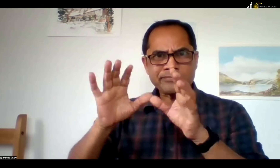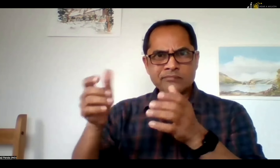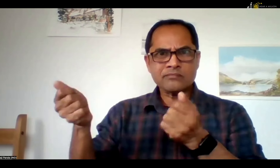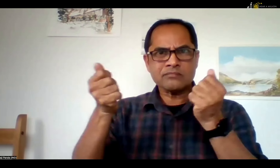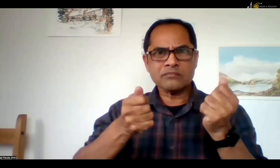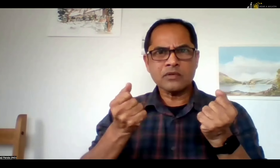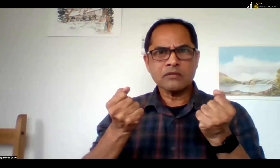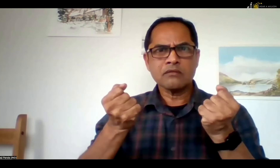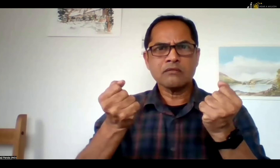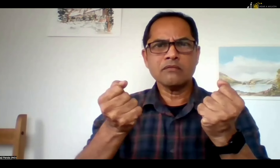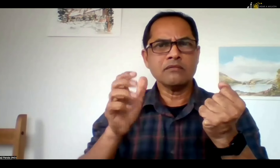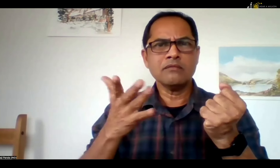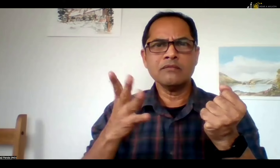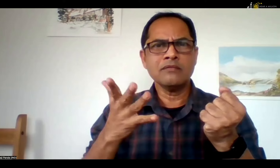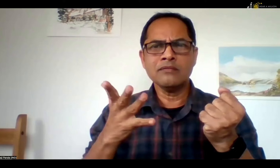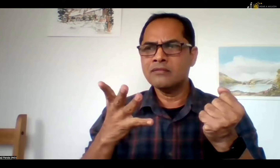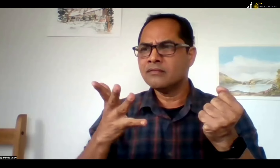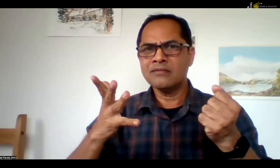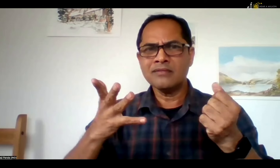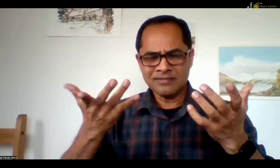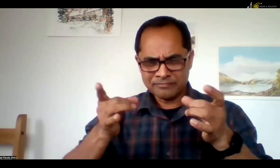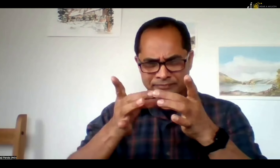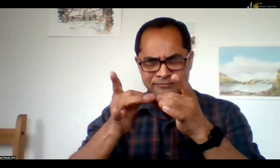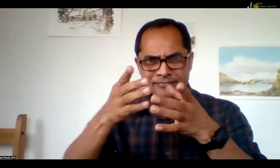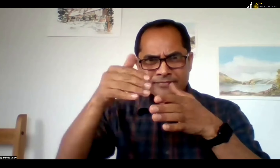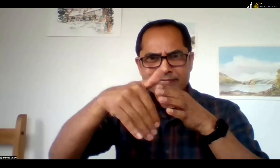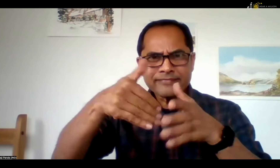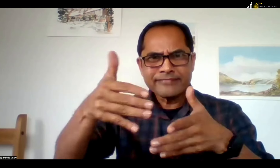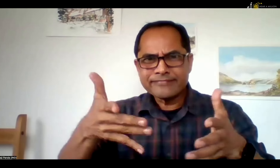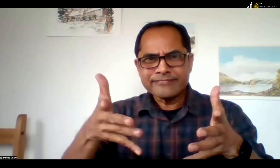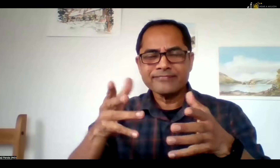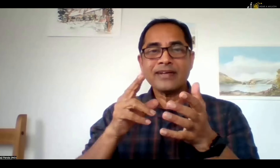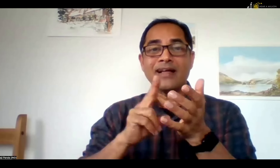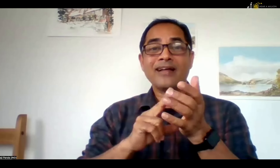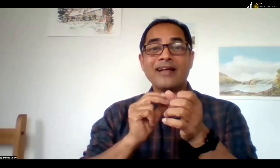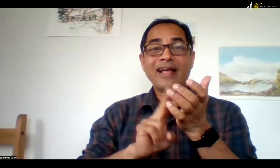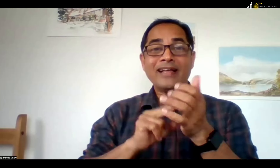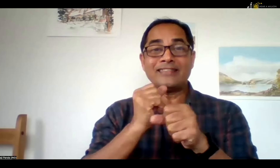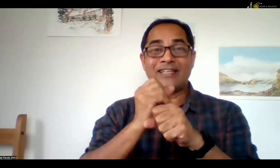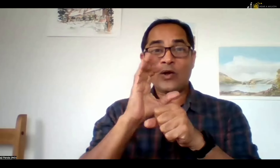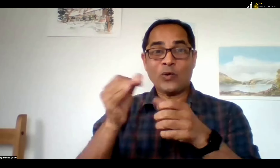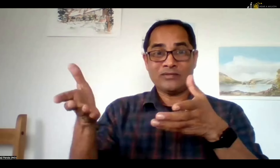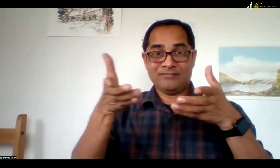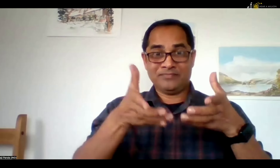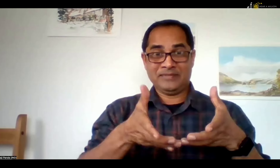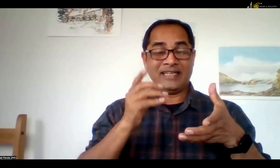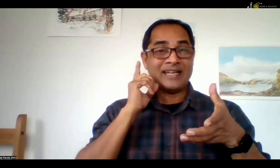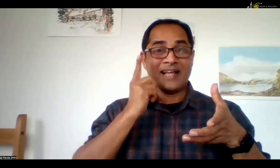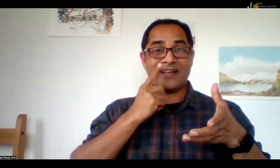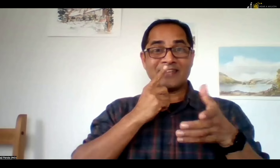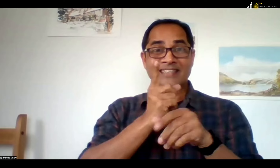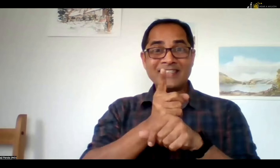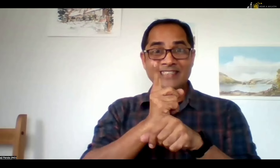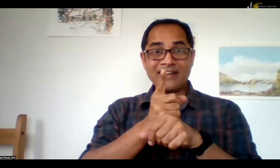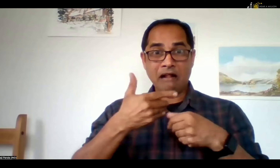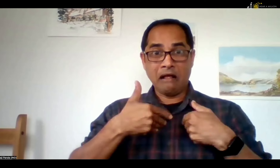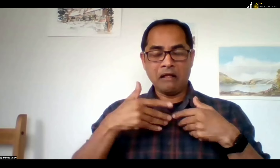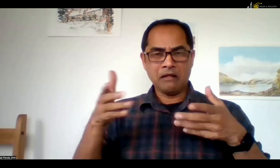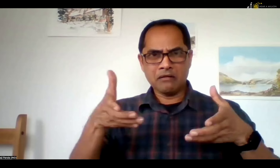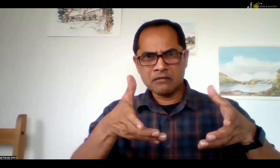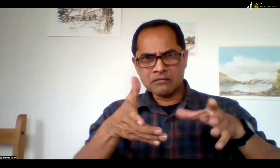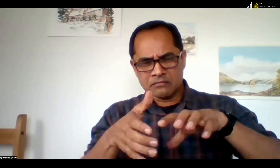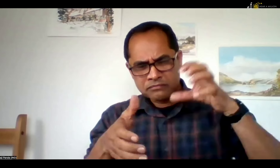parts are actually assembled. It takes like 10 to 15 years of testing. And, when you try out, it doesn't